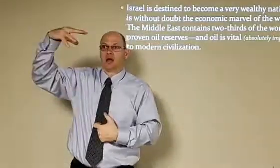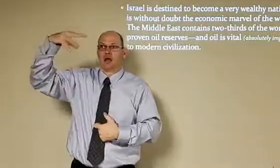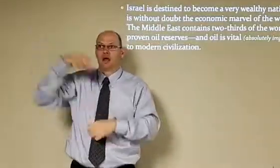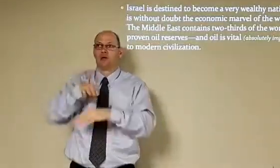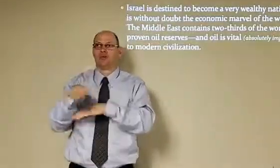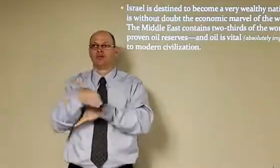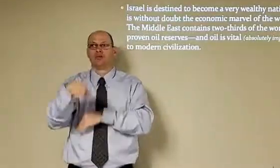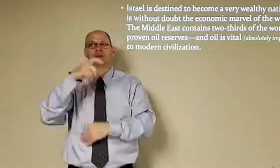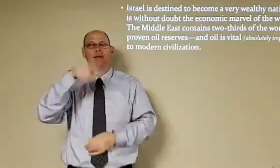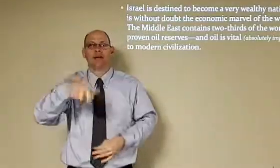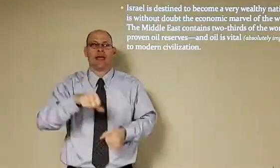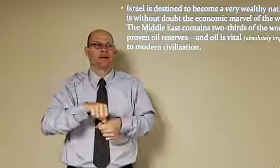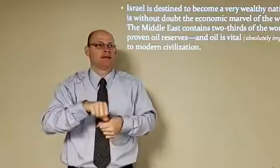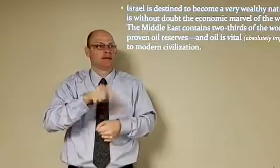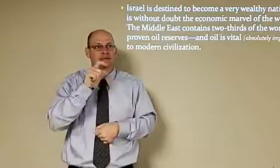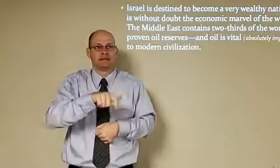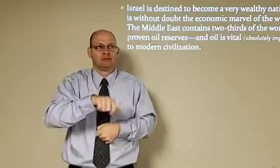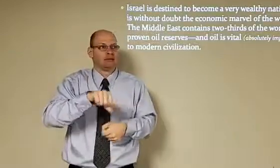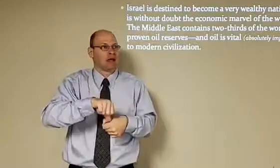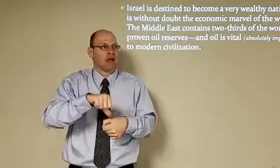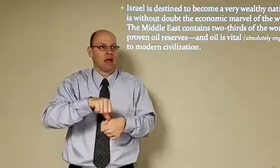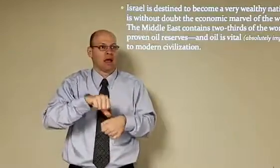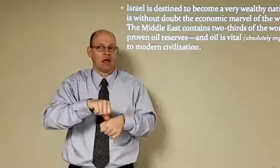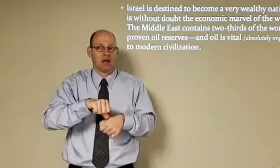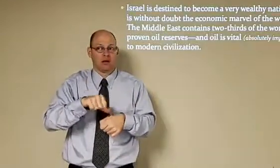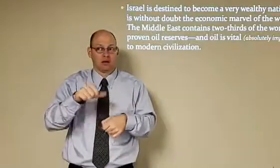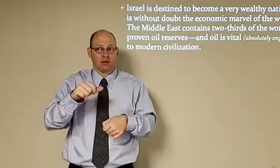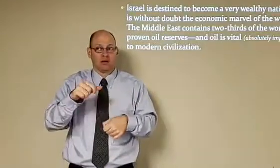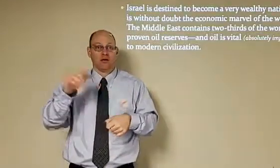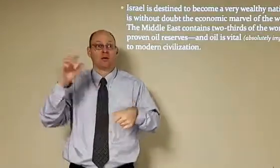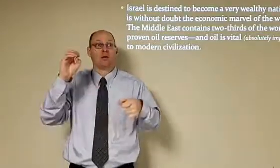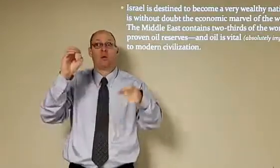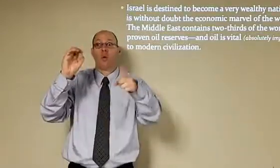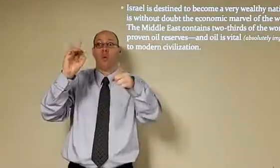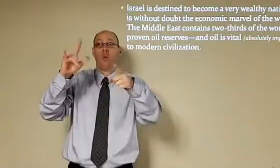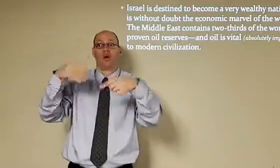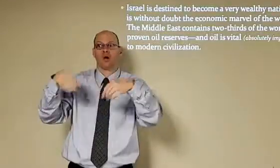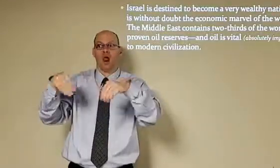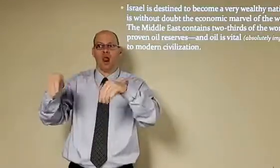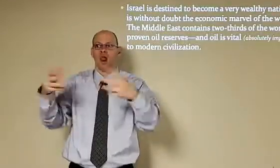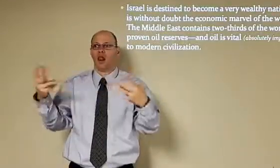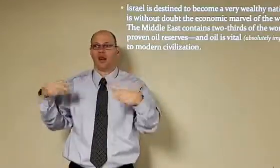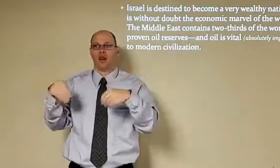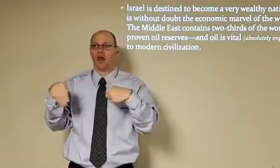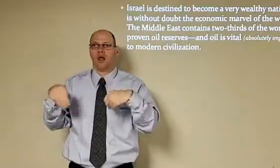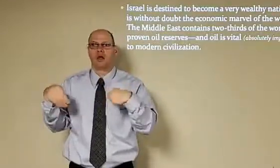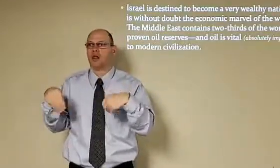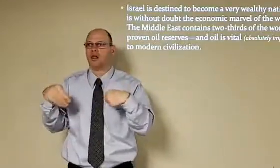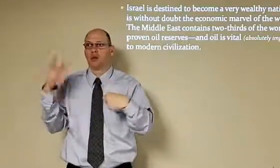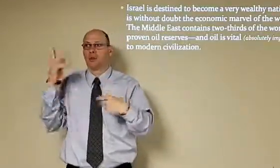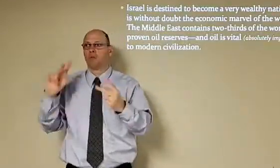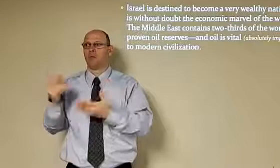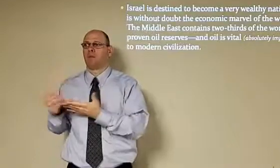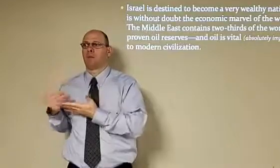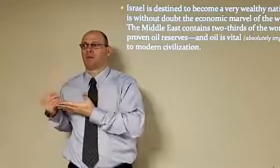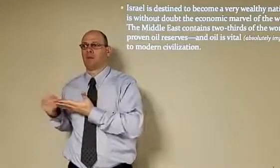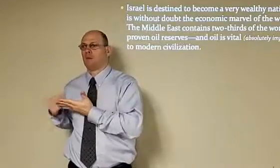You know, there's countries that they develop things to run off of, like the